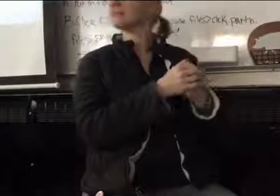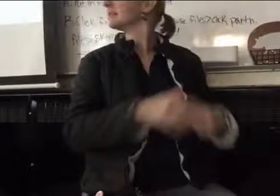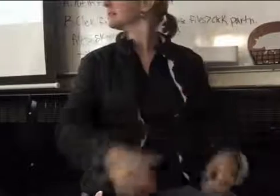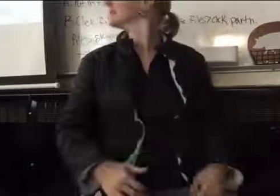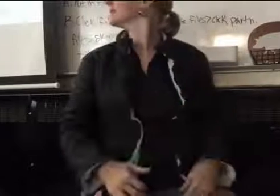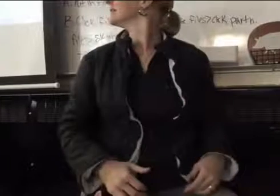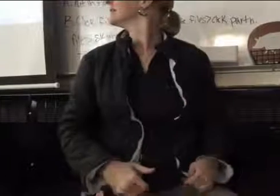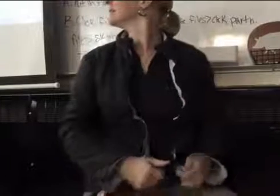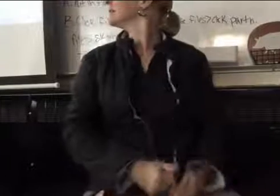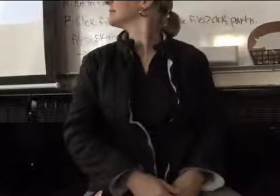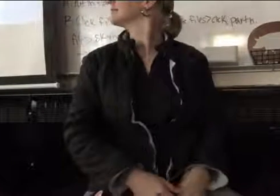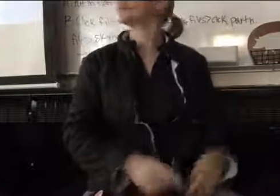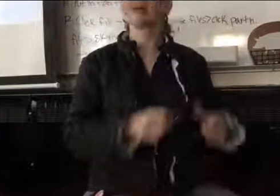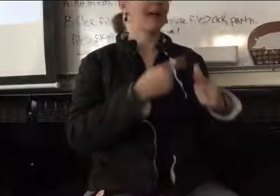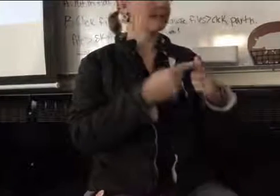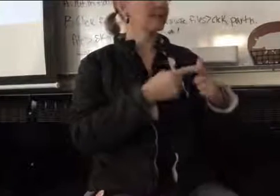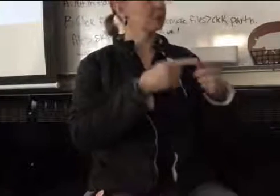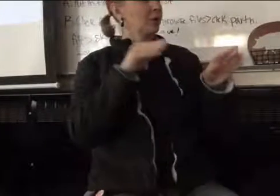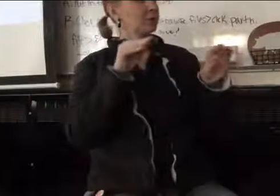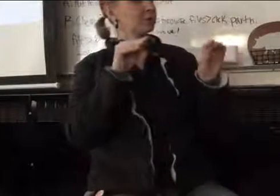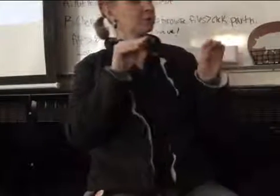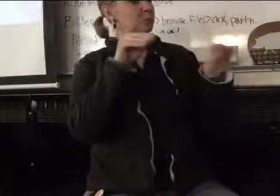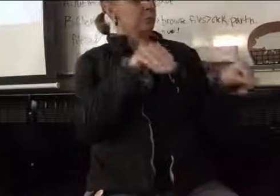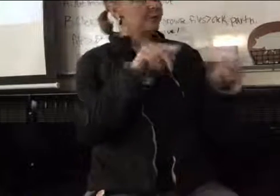We'll have the advantage of moving down the hill.